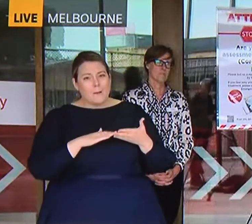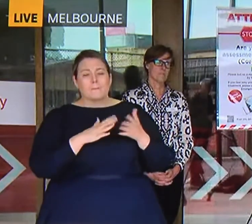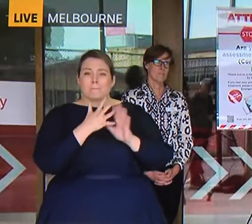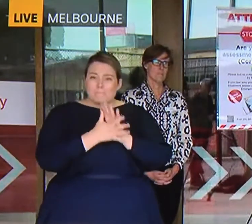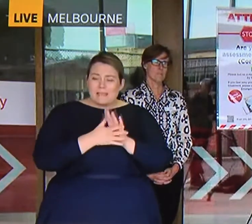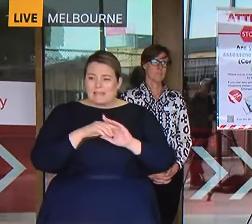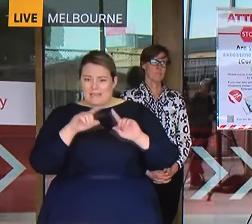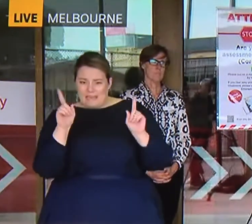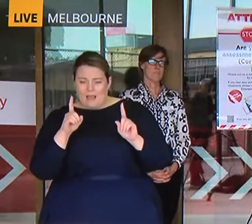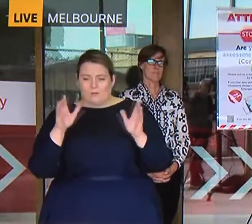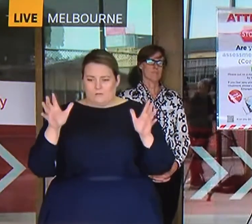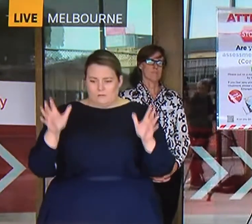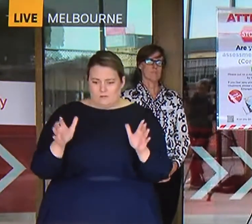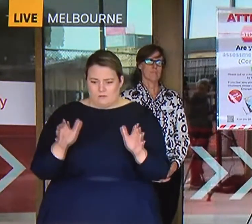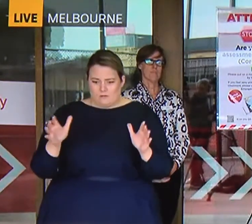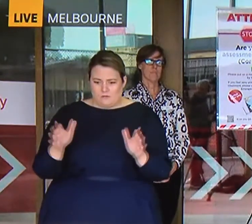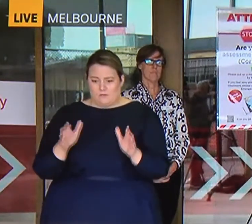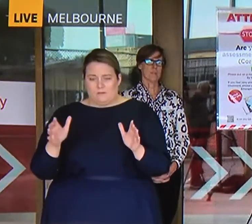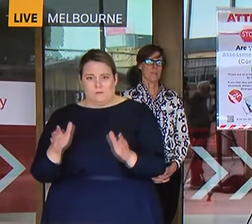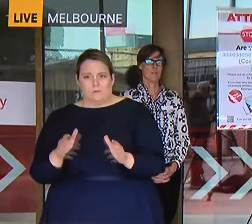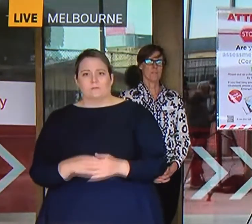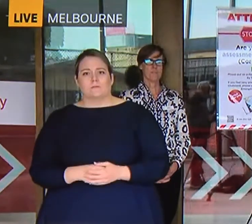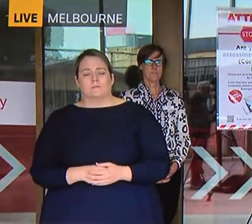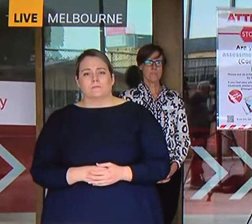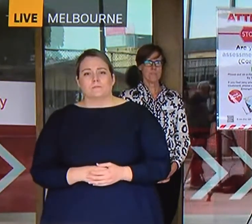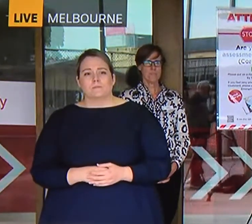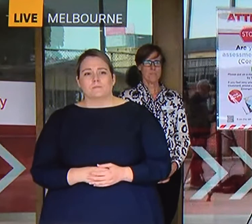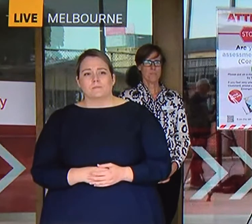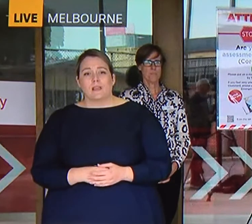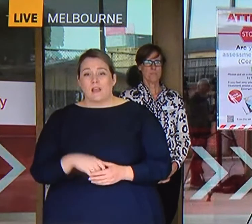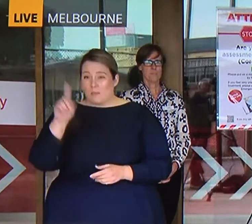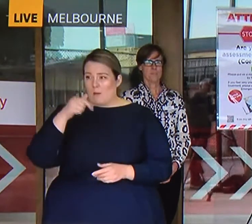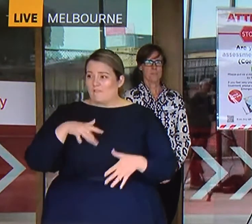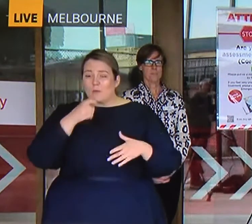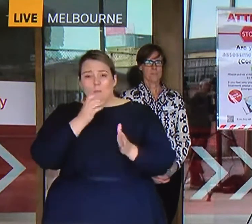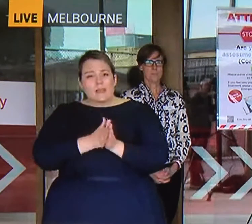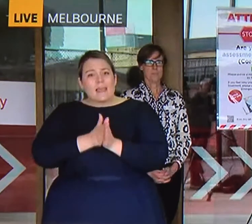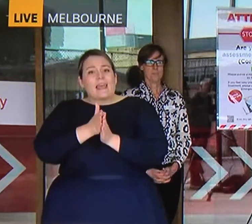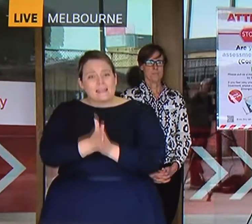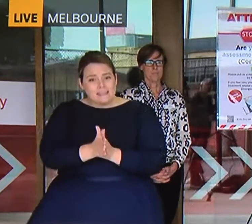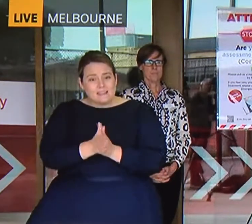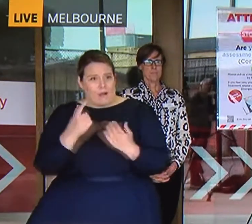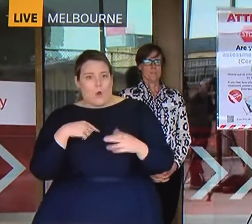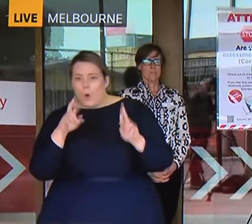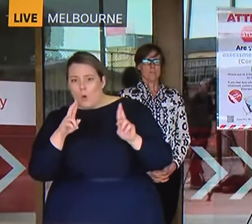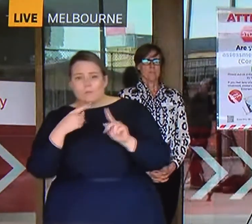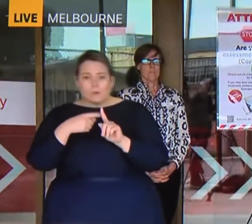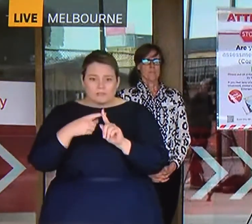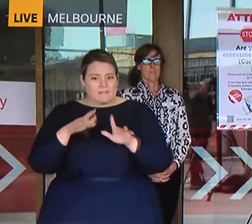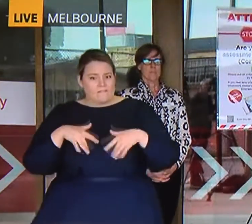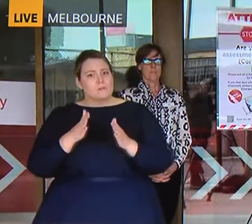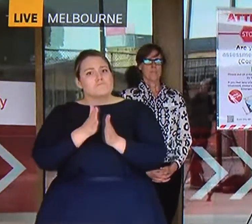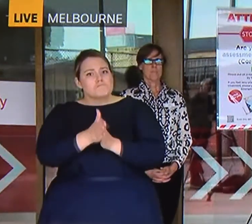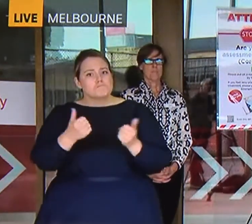early signs of progress. We are ahead of where I had hoped we might be. We are doing better than